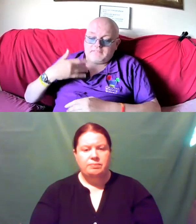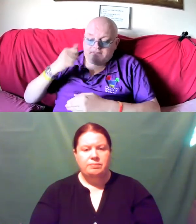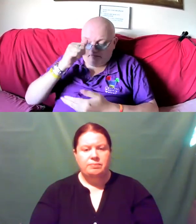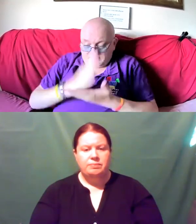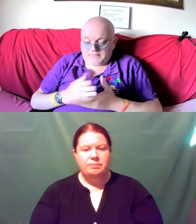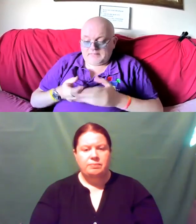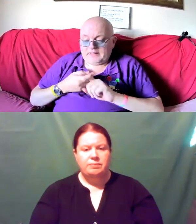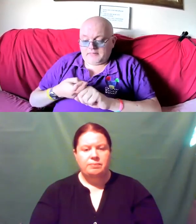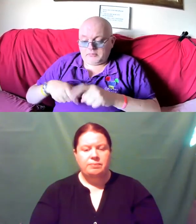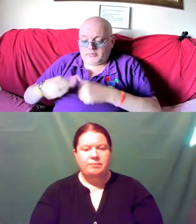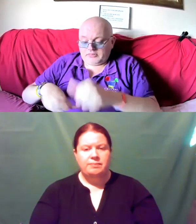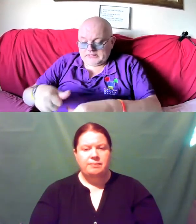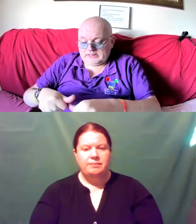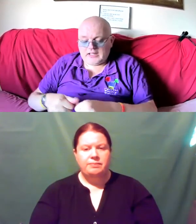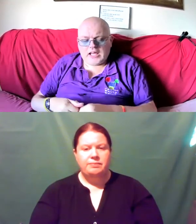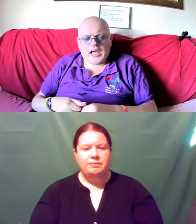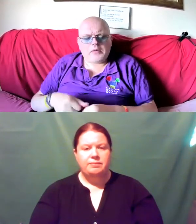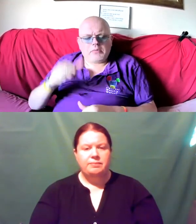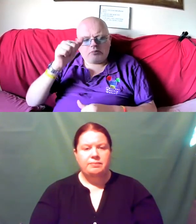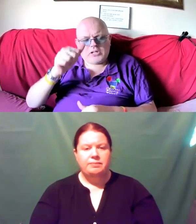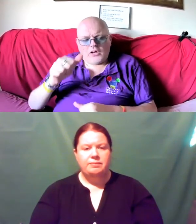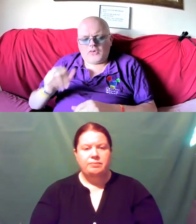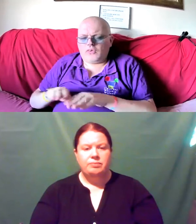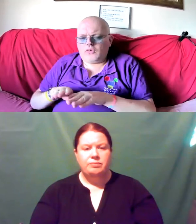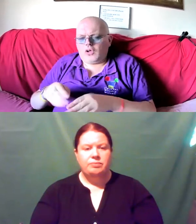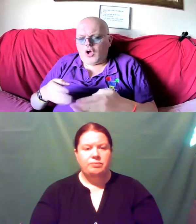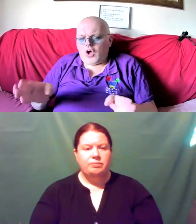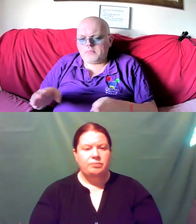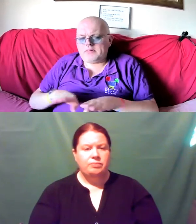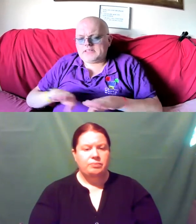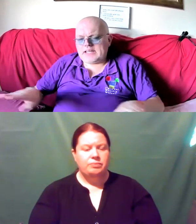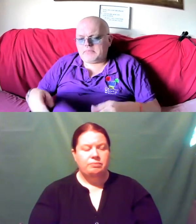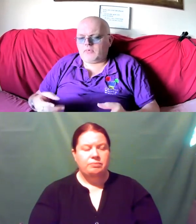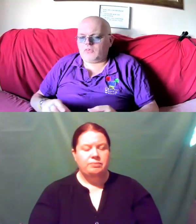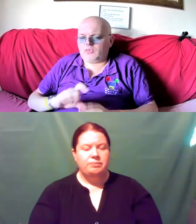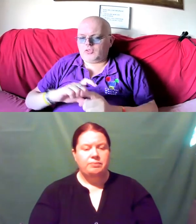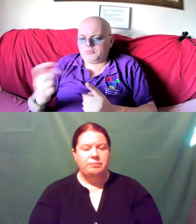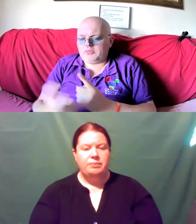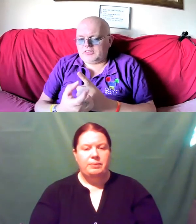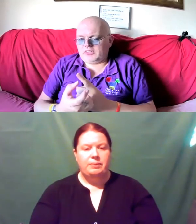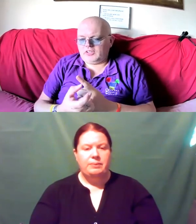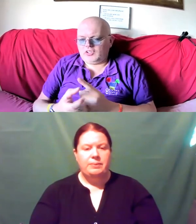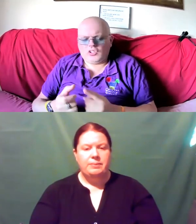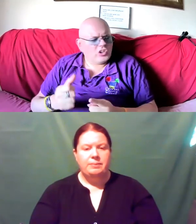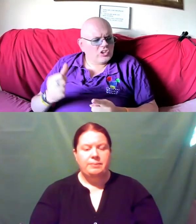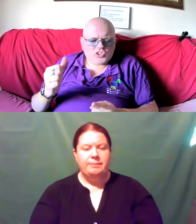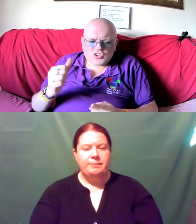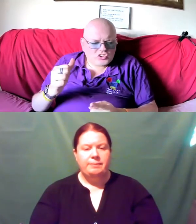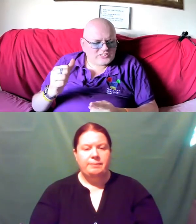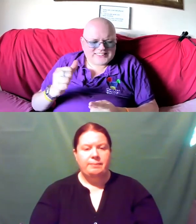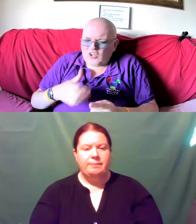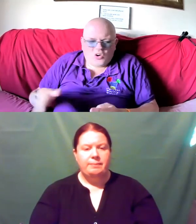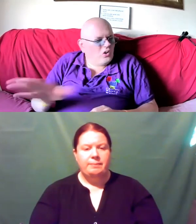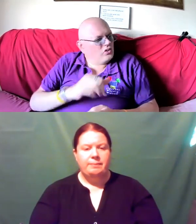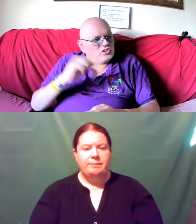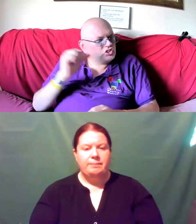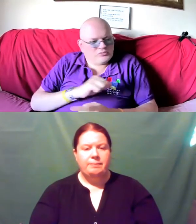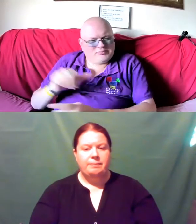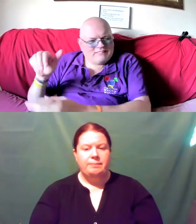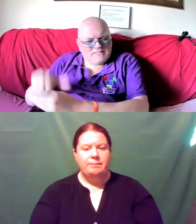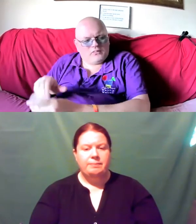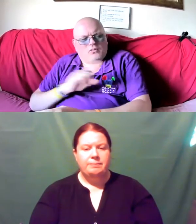we recognise that not everyone in an open table community can or should get involved in this process, because it might be an